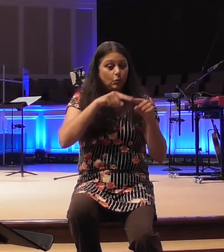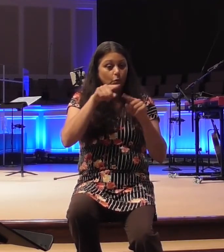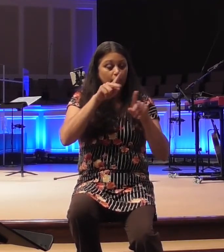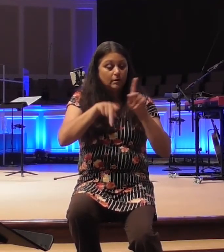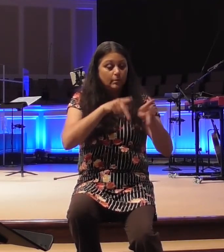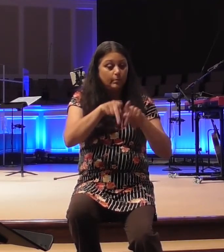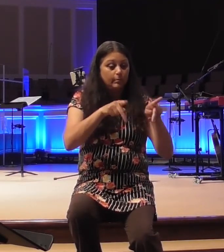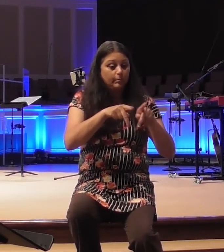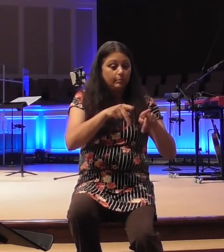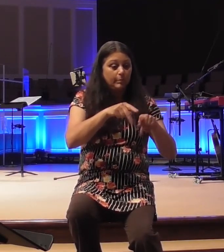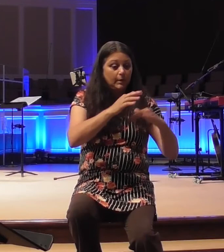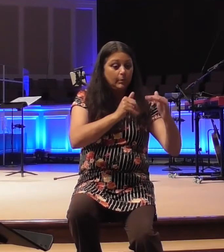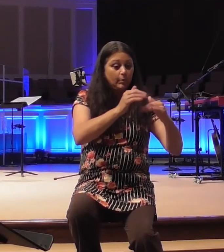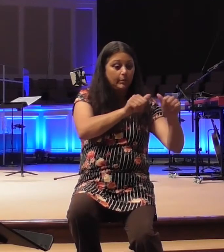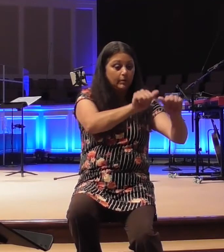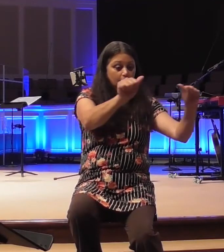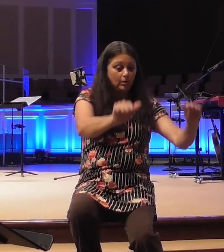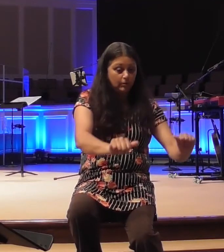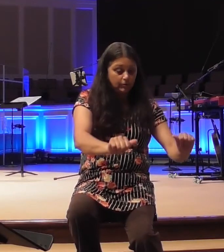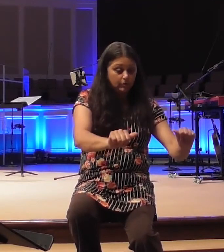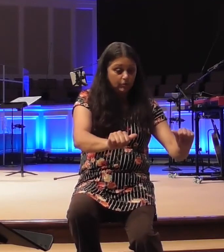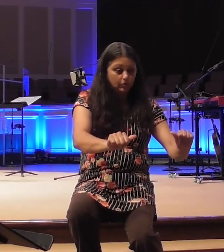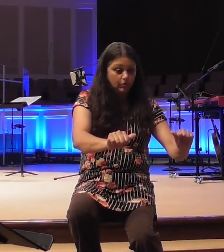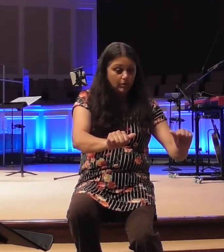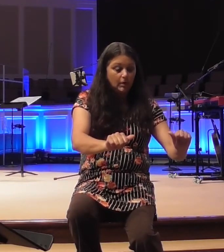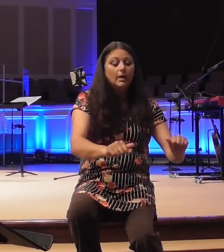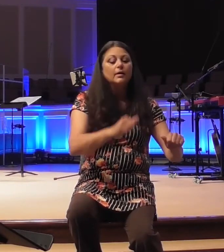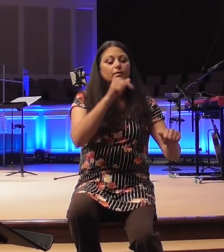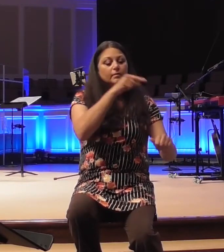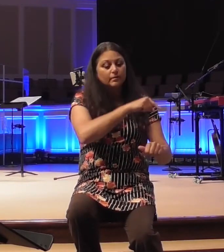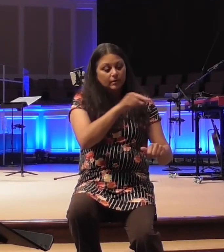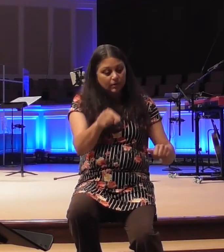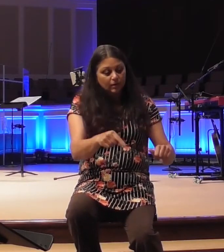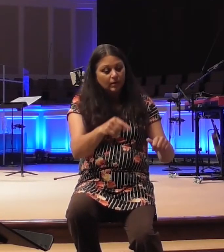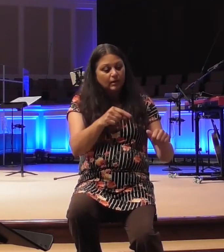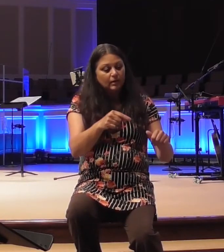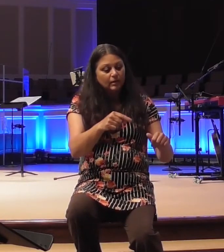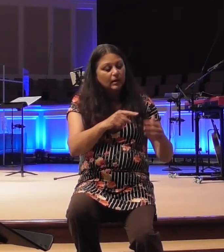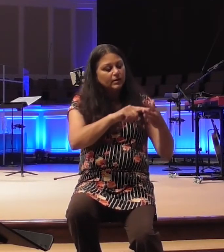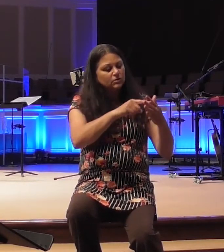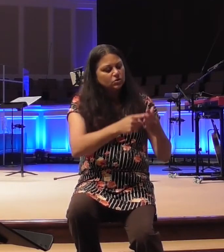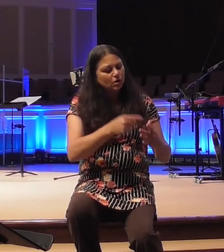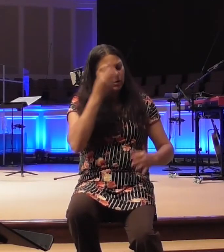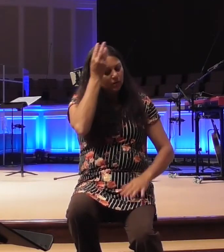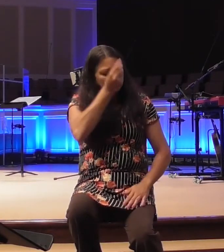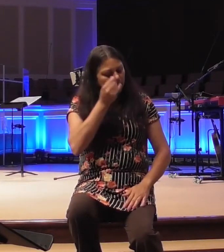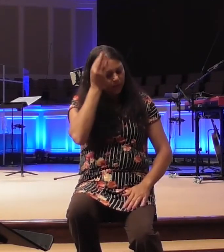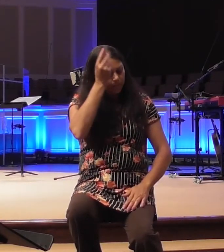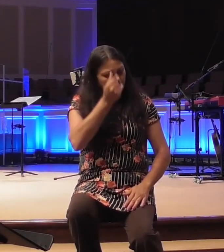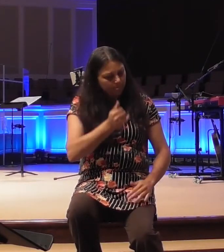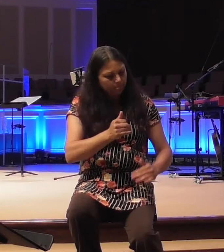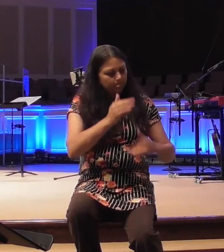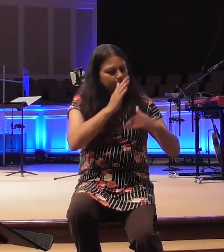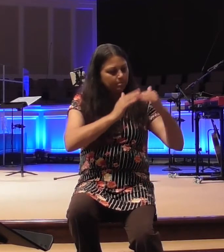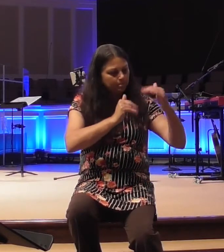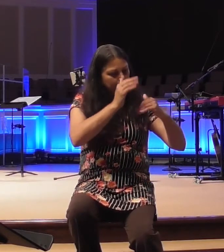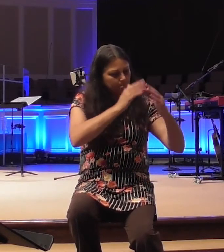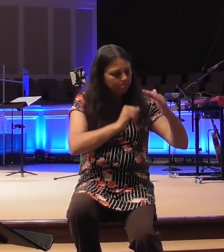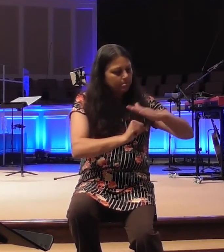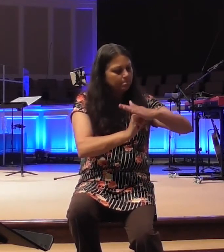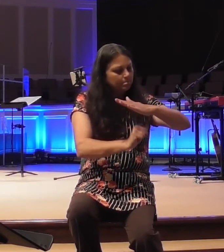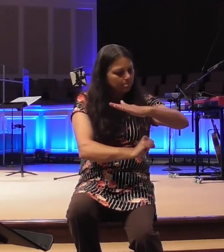temple complex. And so they start to think about laying a foundation. And what's stunning about the process of this foundation being